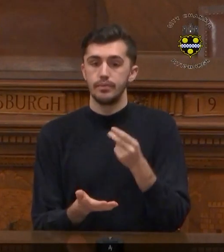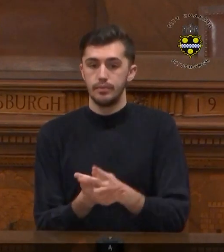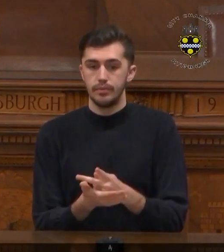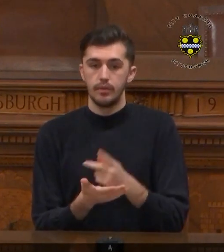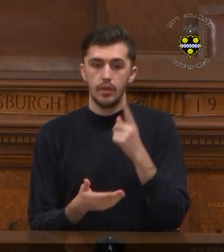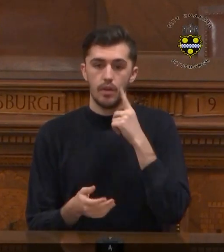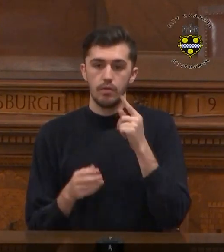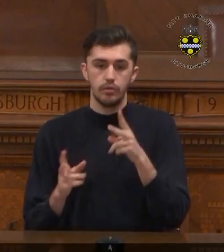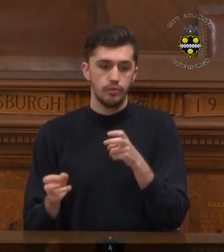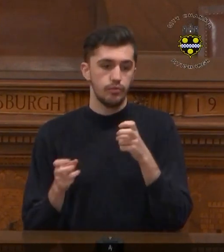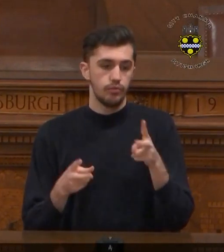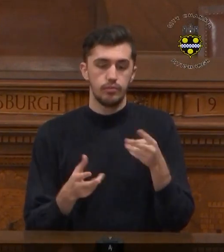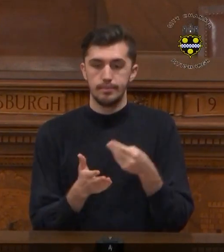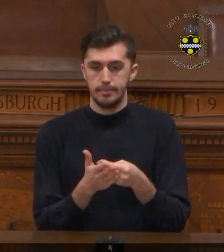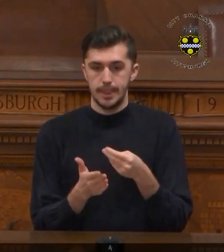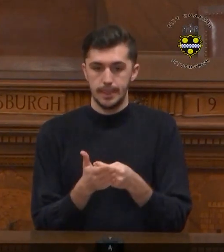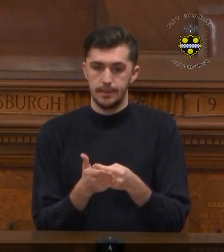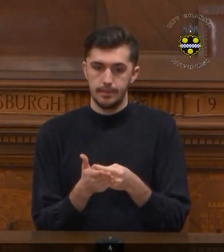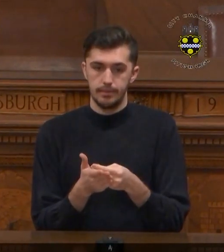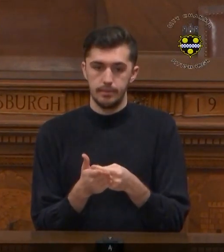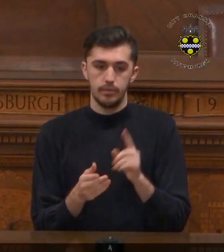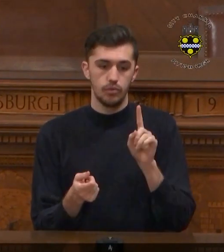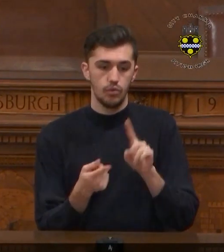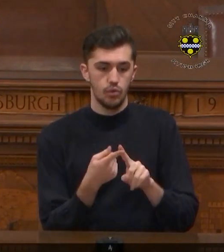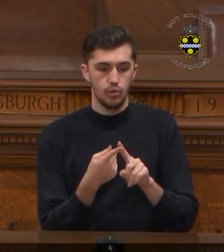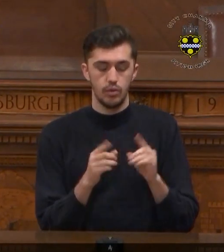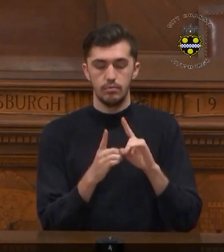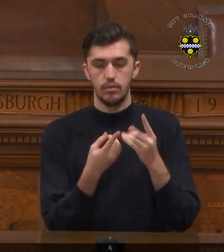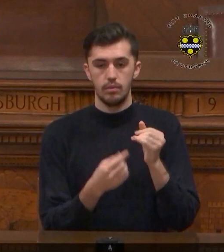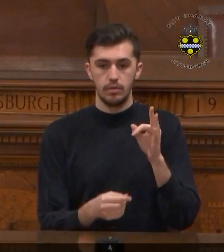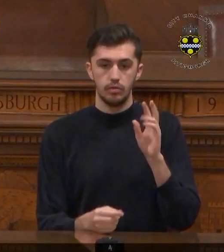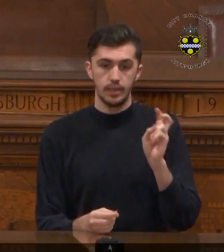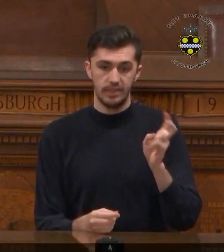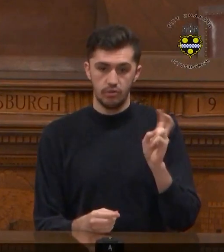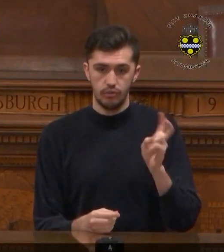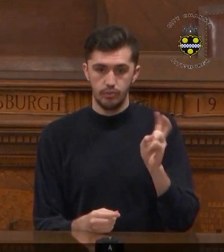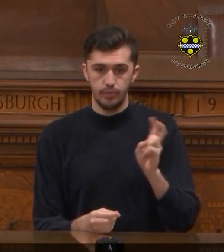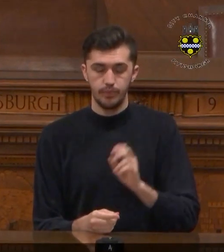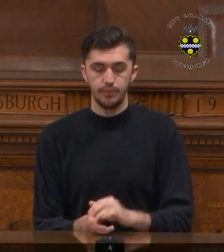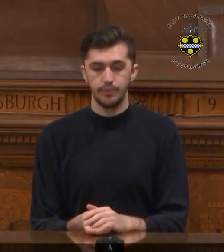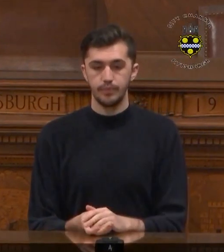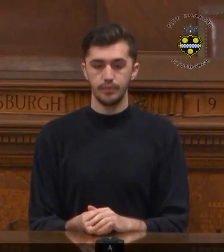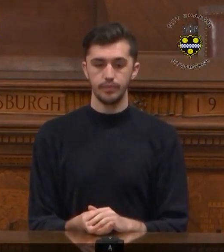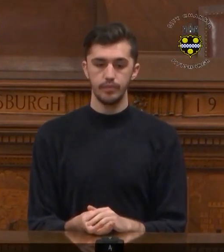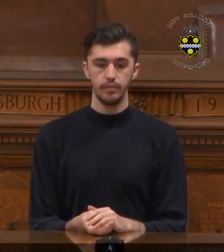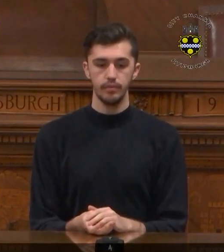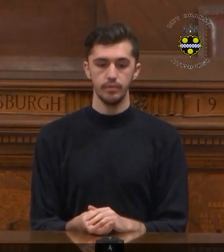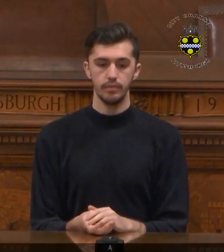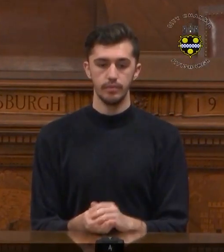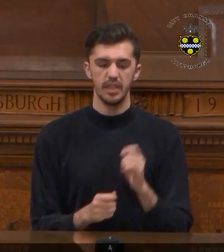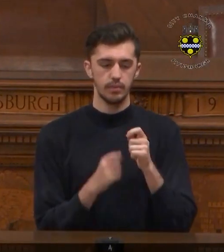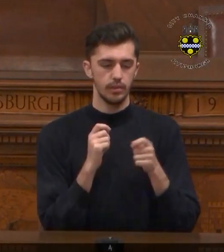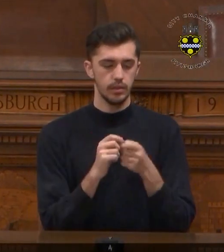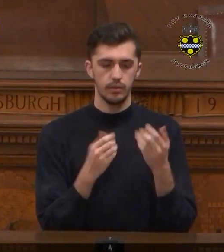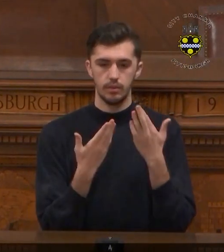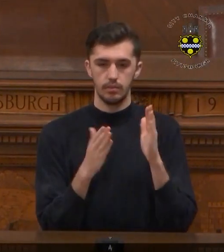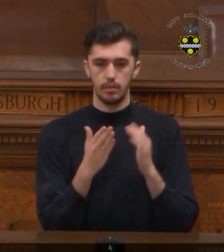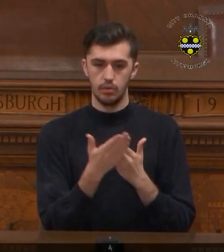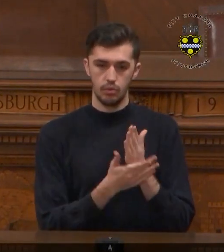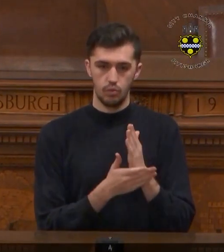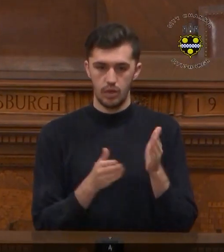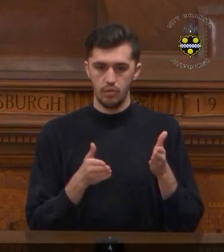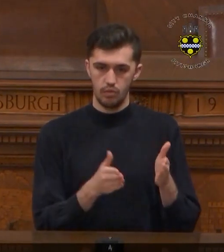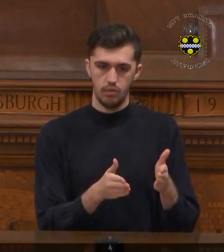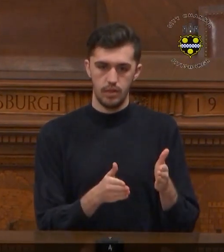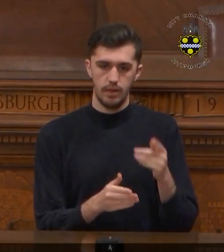the Commonwealth of Pennsylvania Department of Transfer certain public right-of-way on certain property